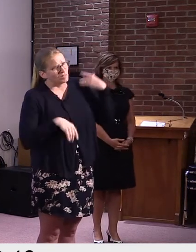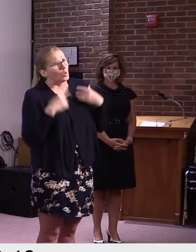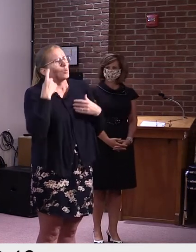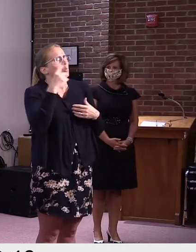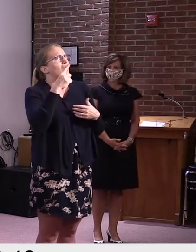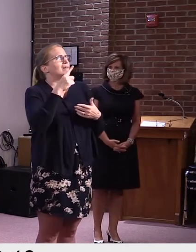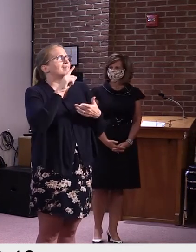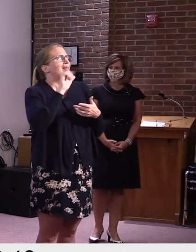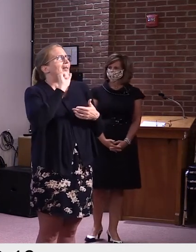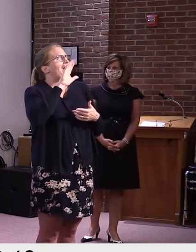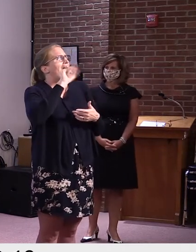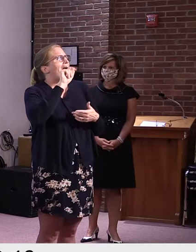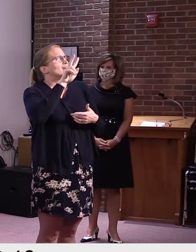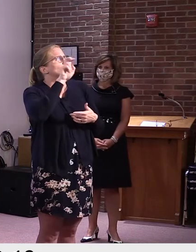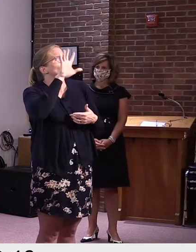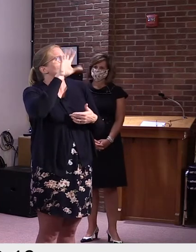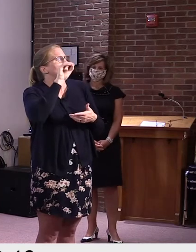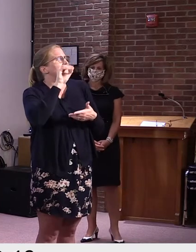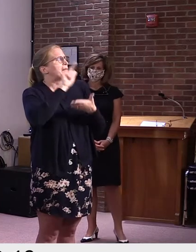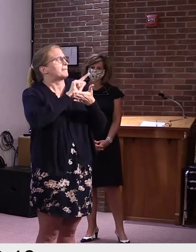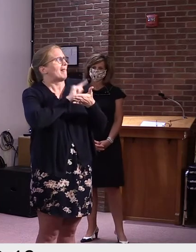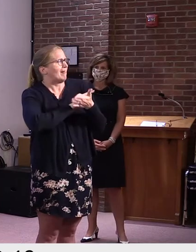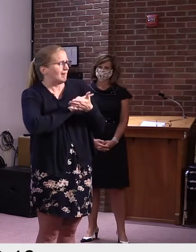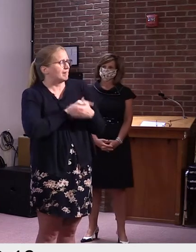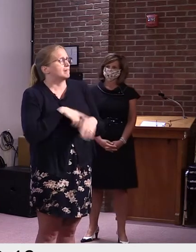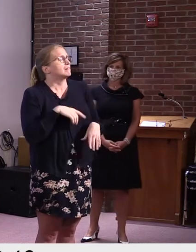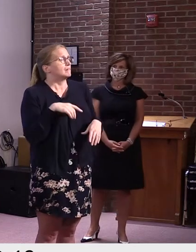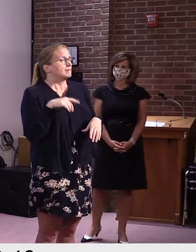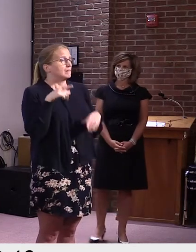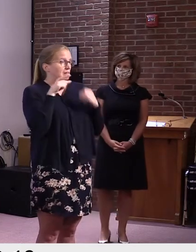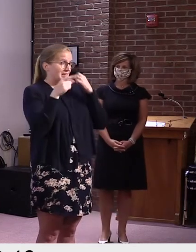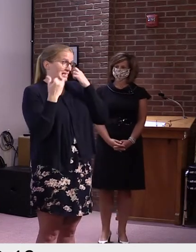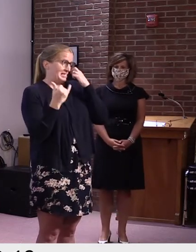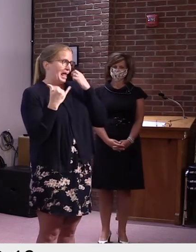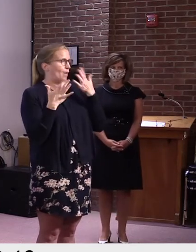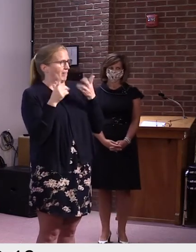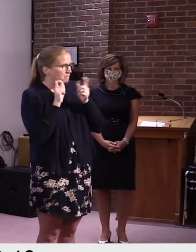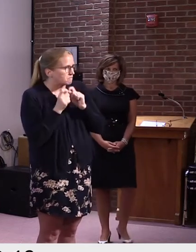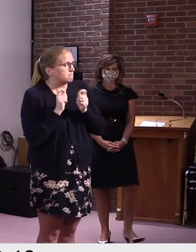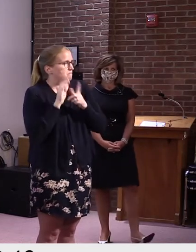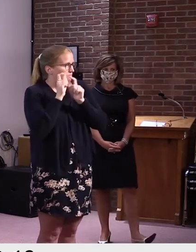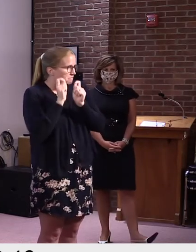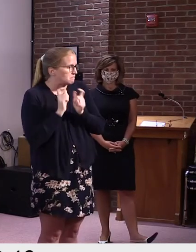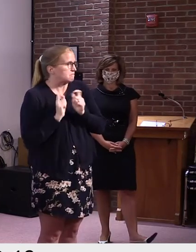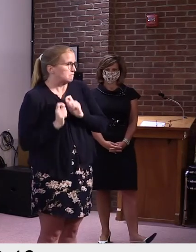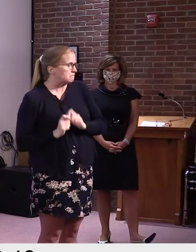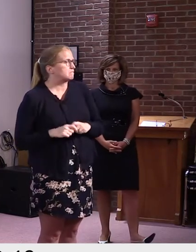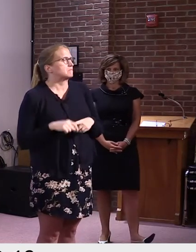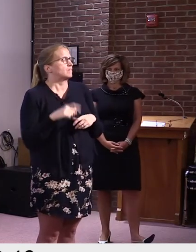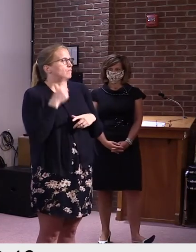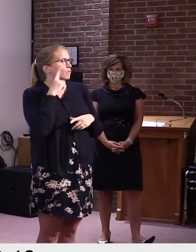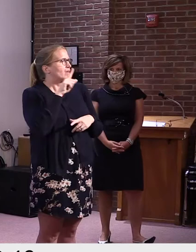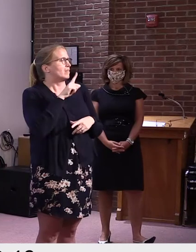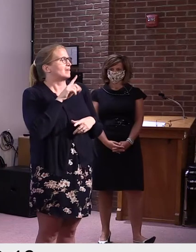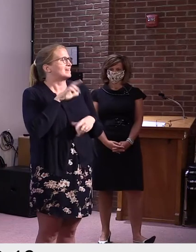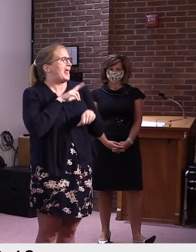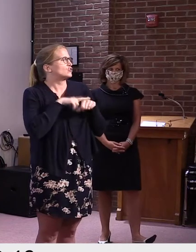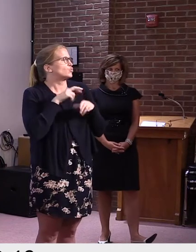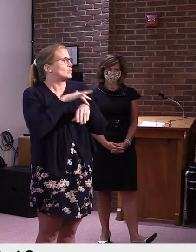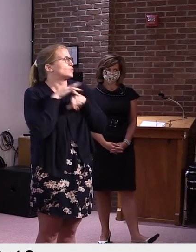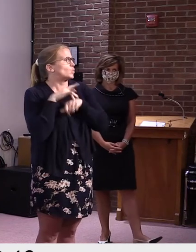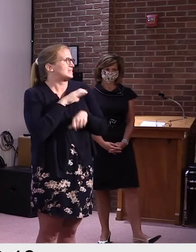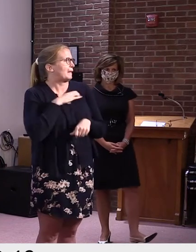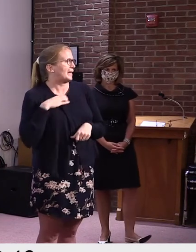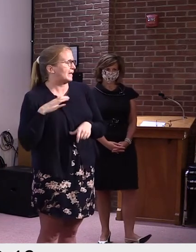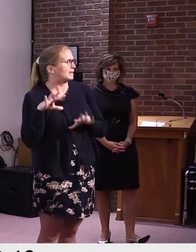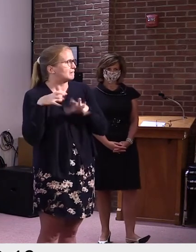road, but it is still actively being amended in Senate Natural Resources. What do you think